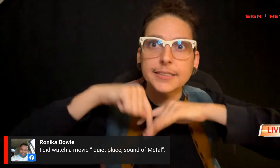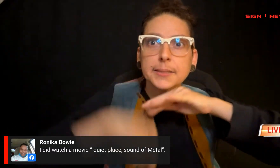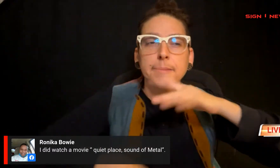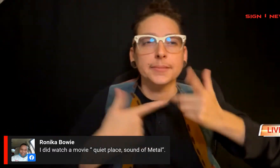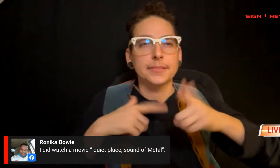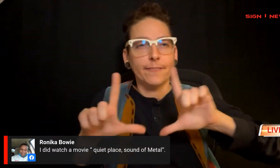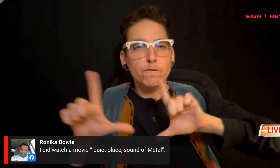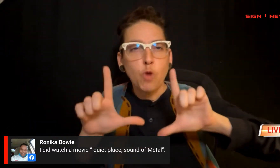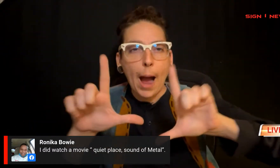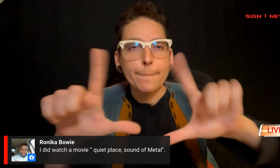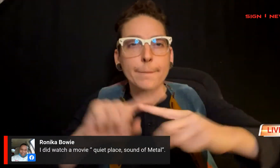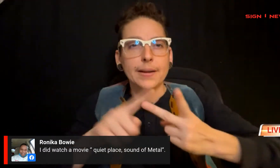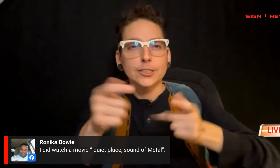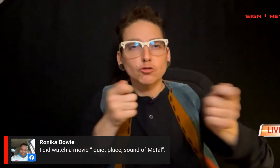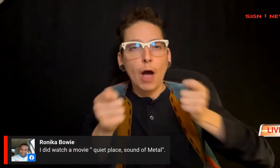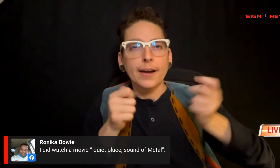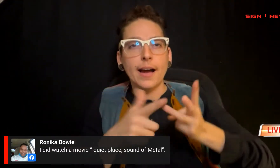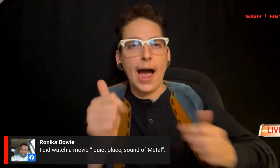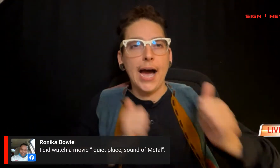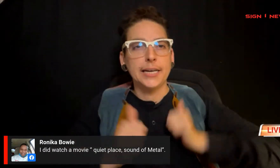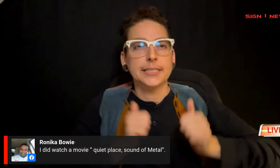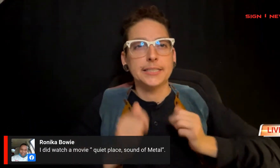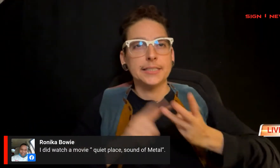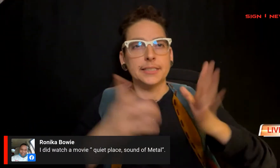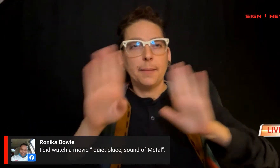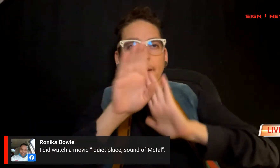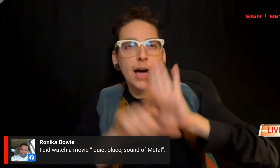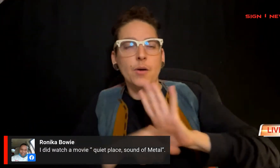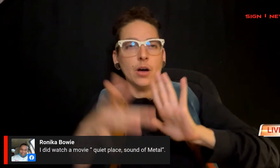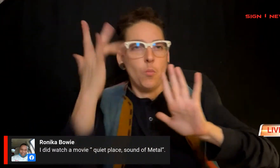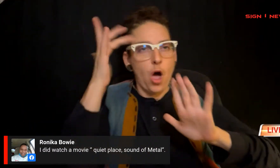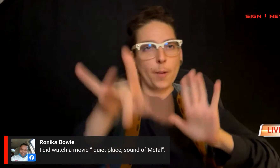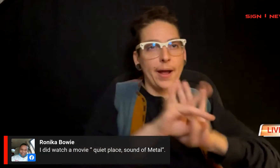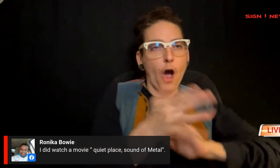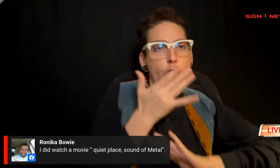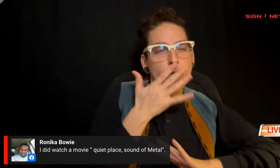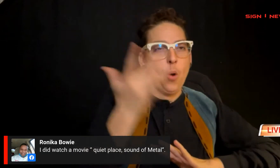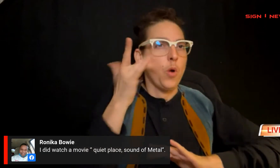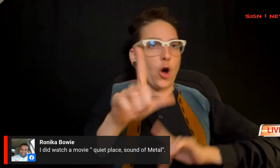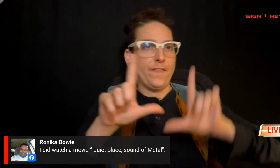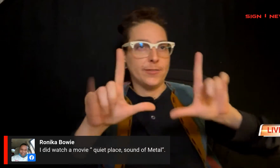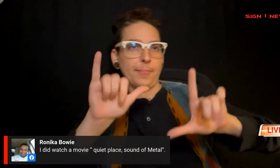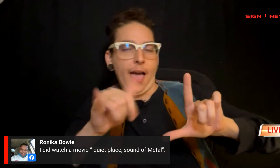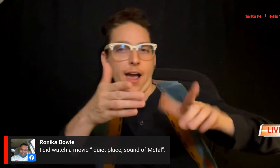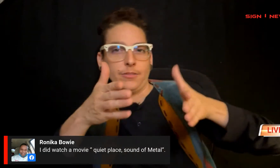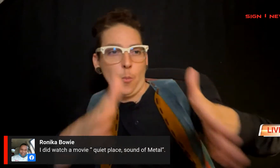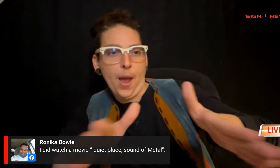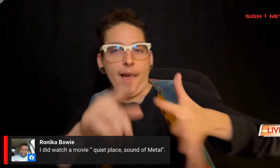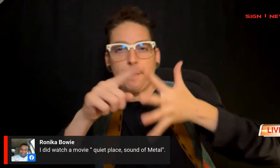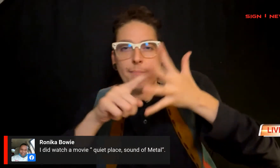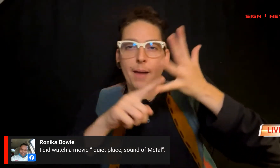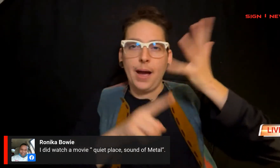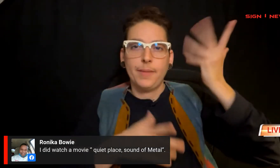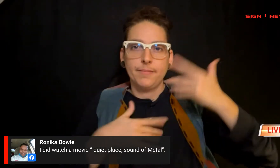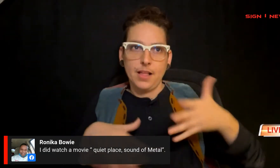analyzing the movies for the framing, the directing, the acting, the backgrounds. Why'd you pick that color? Why'd you pick that